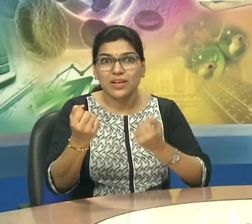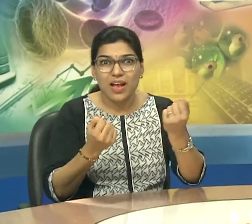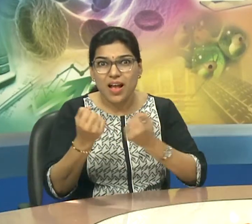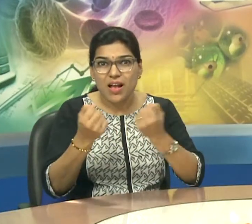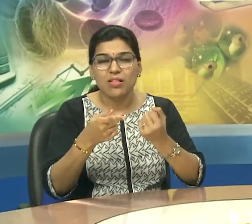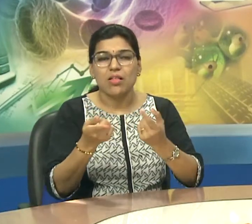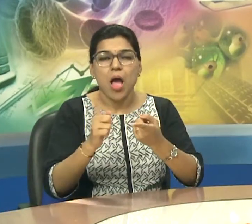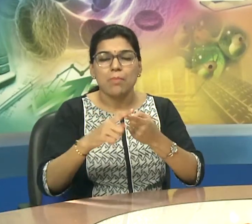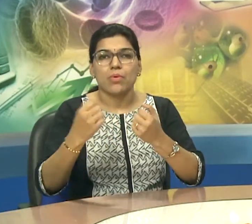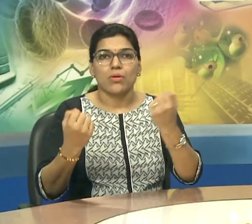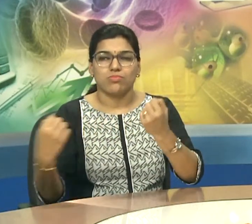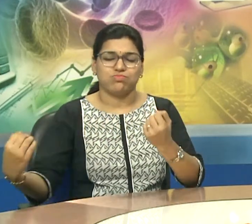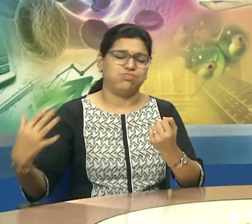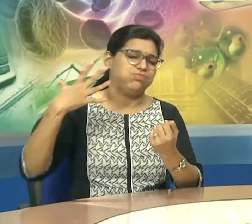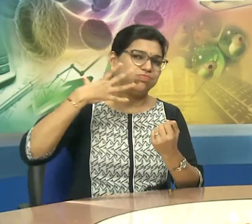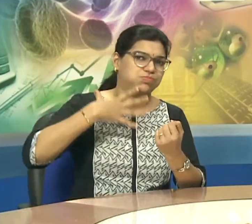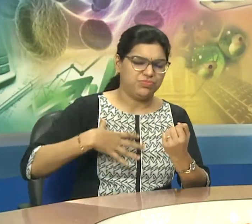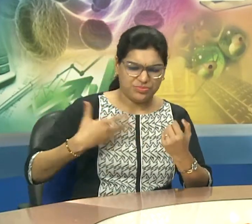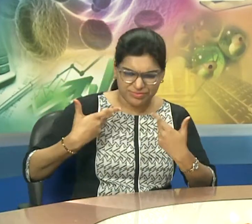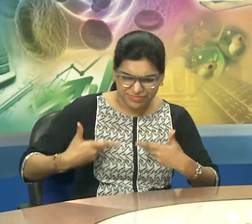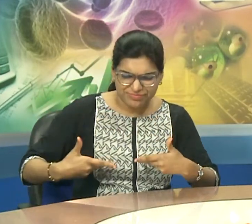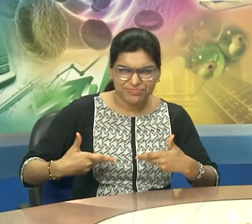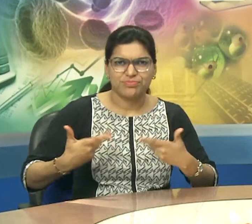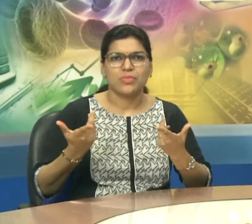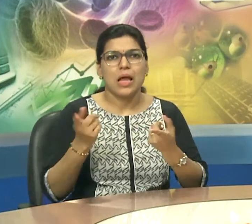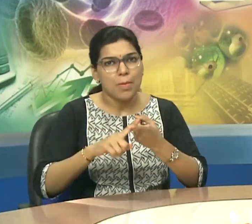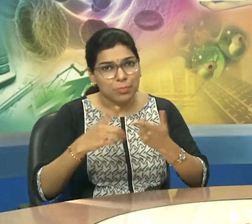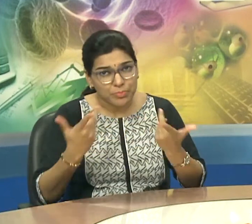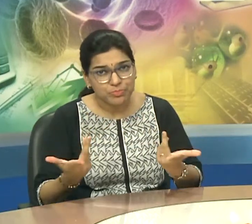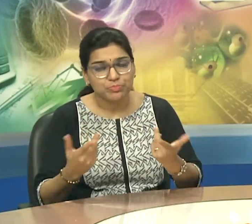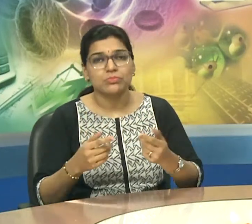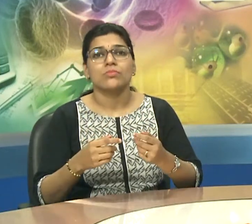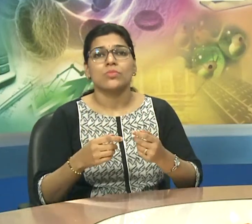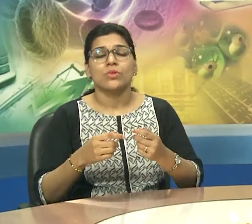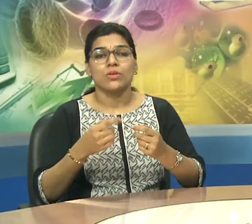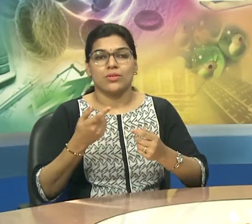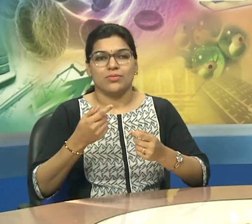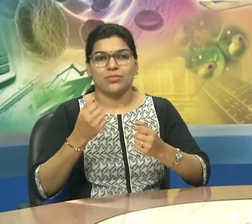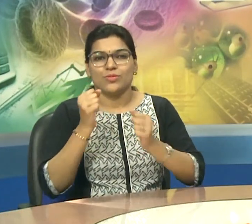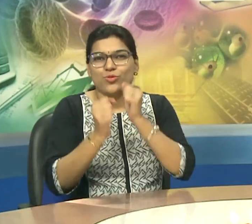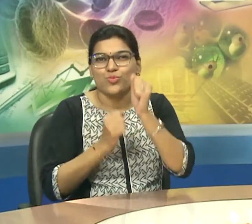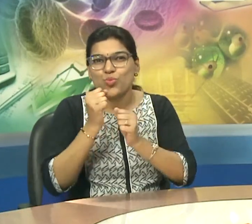something unlucky which makes you unhappy.